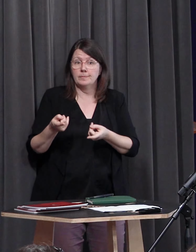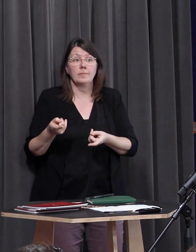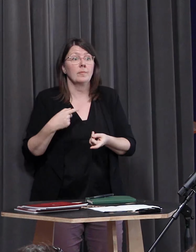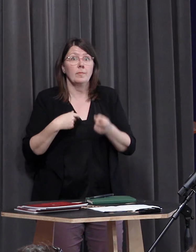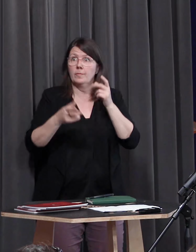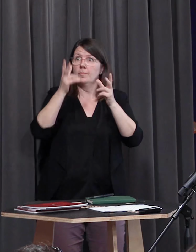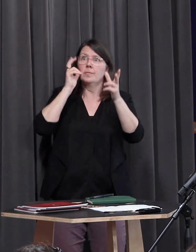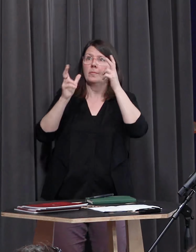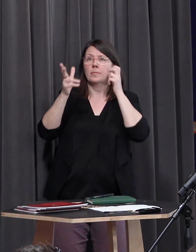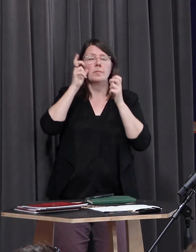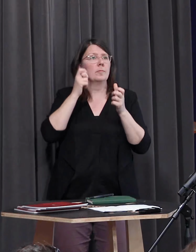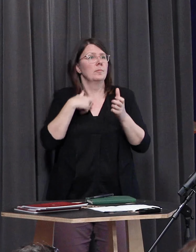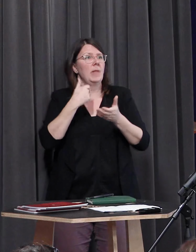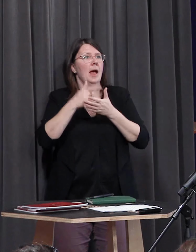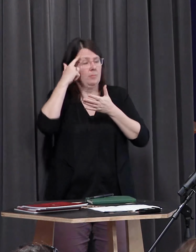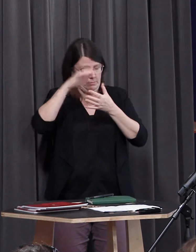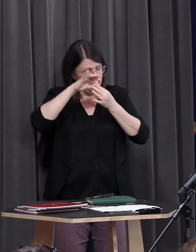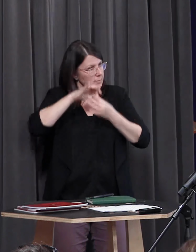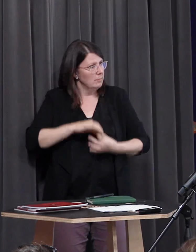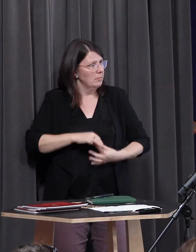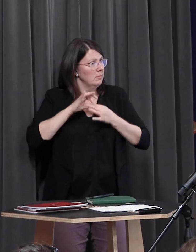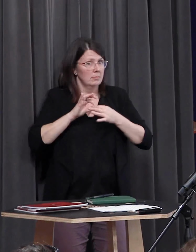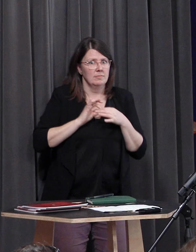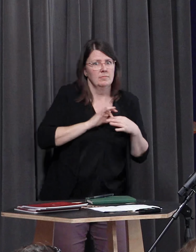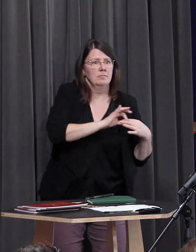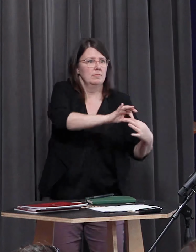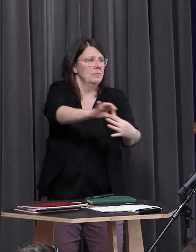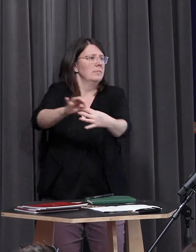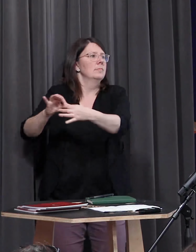ourselves, to others, and to the world around us.